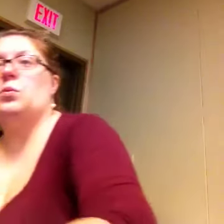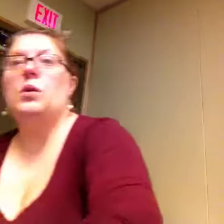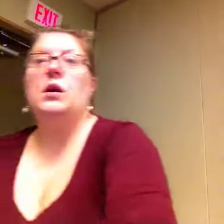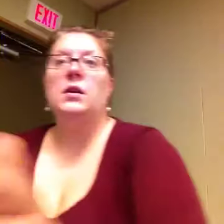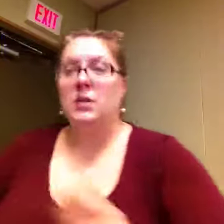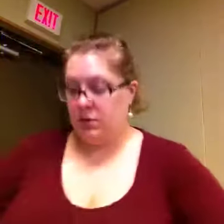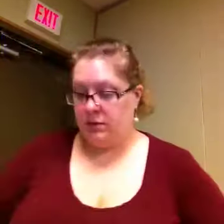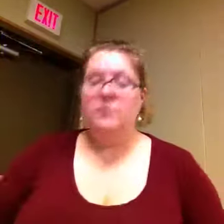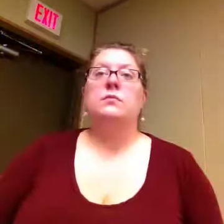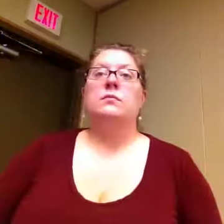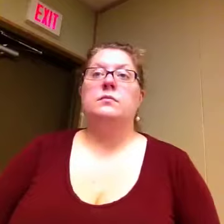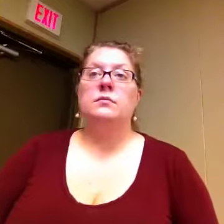1,